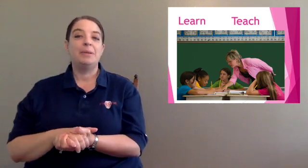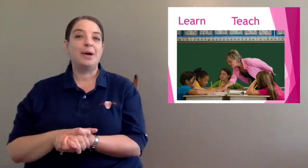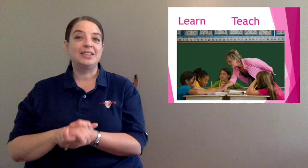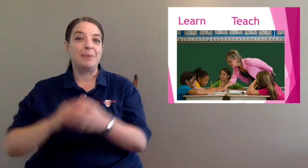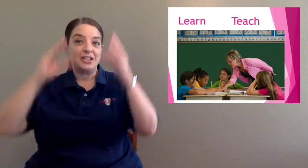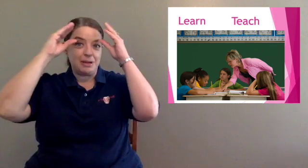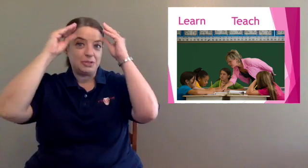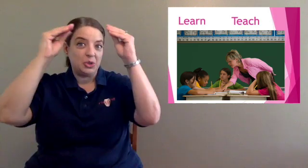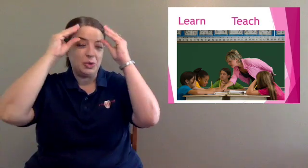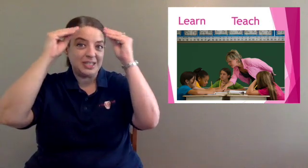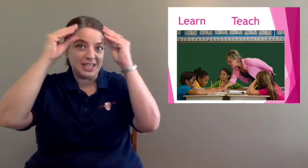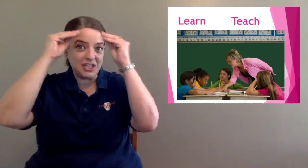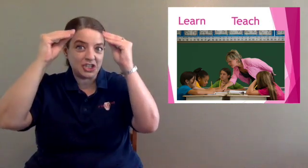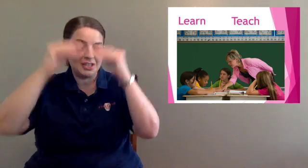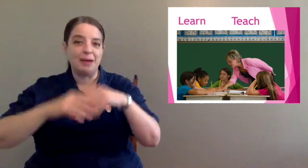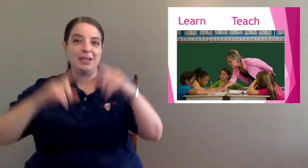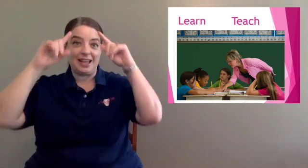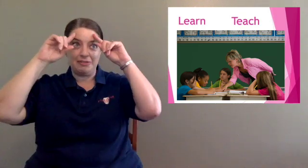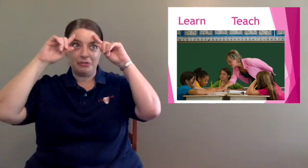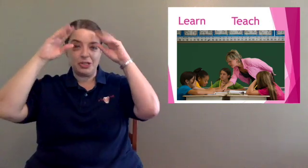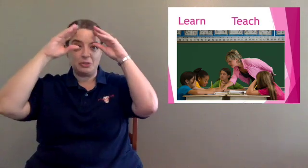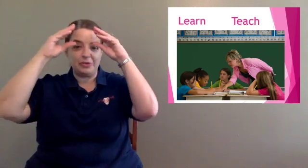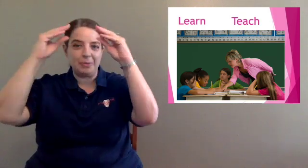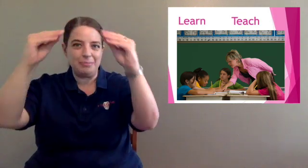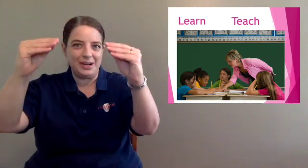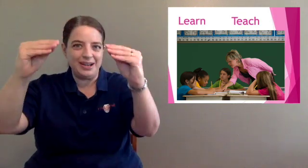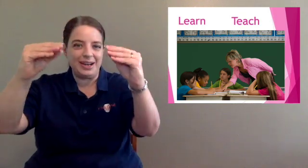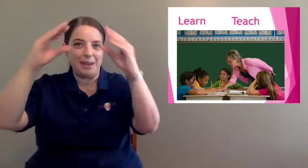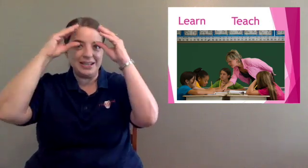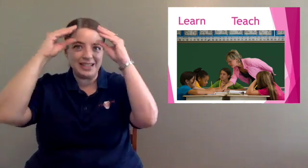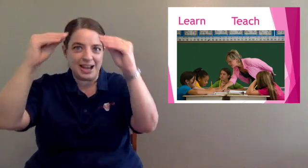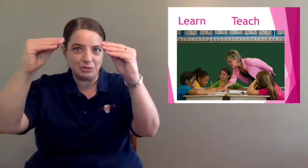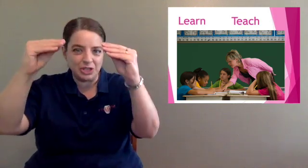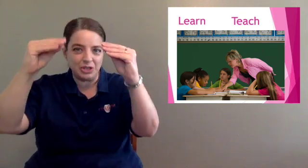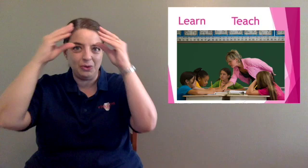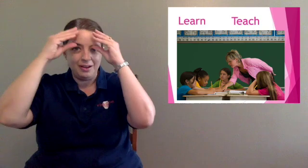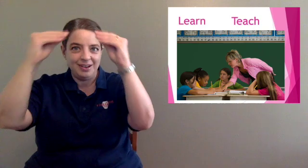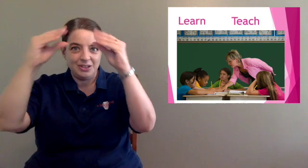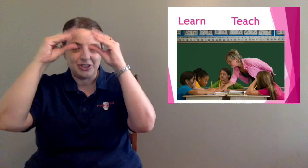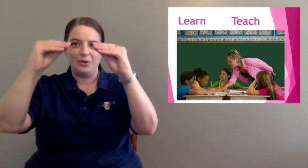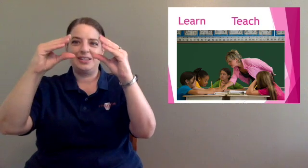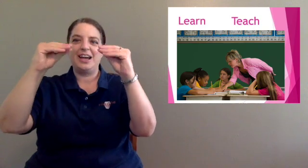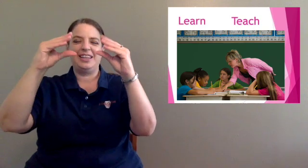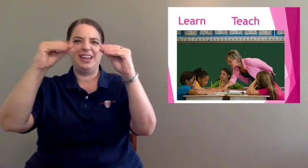Meanwhile, it's my job to teach. I'm getting that information from my brain and I'm handing it out to you. So it's a kind of